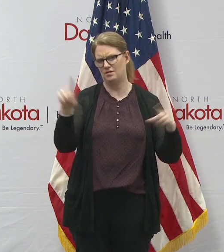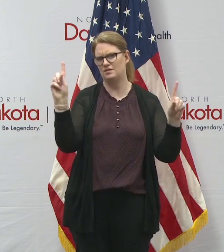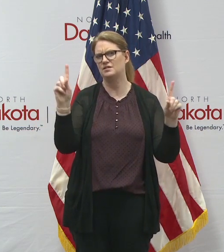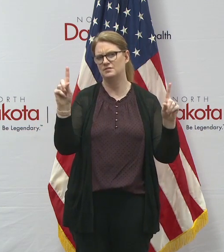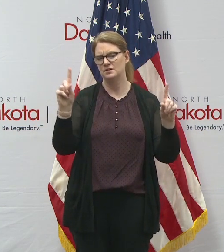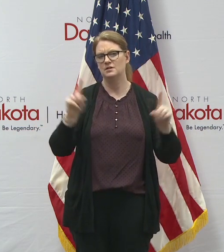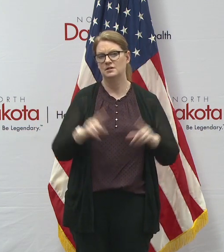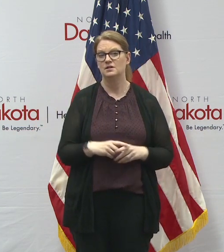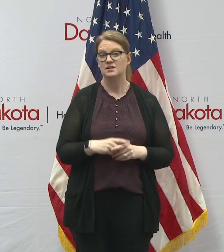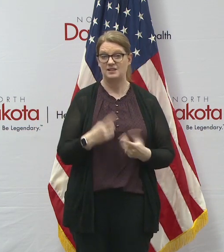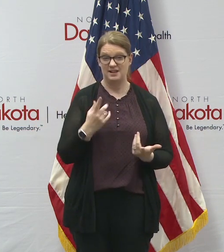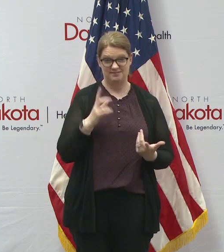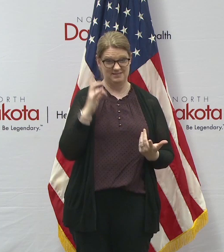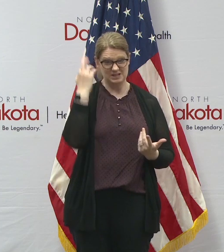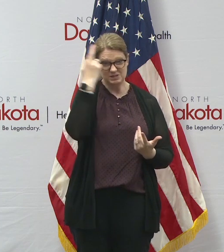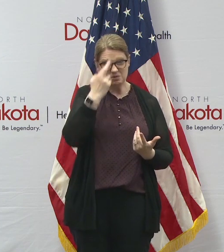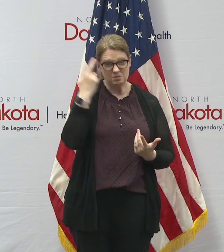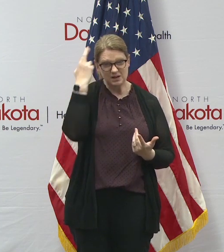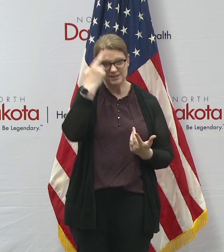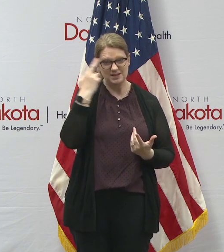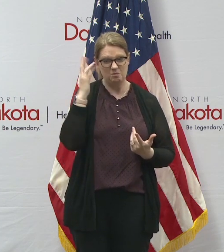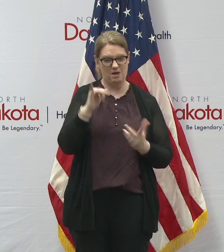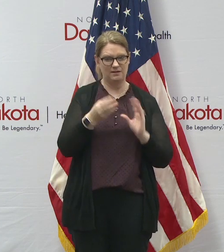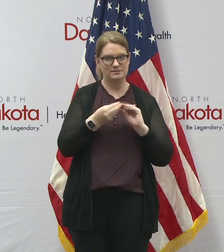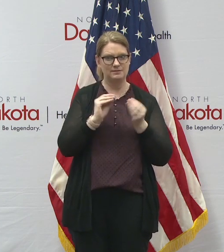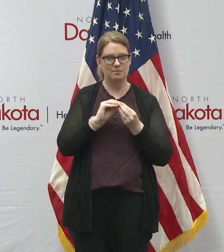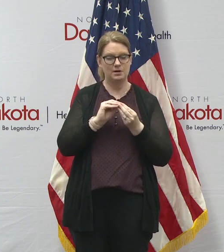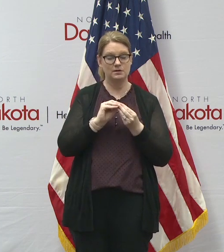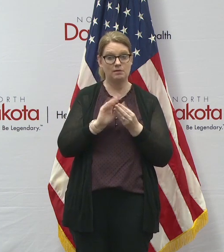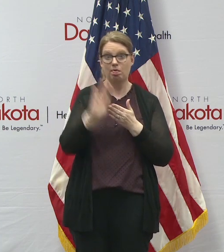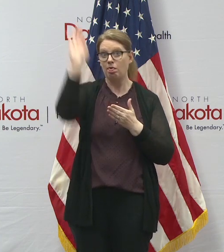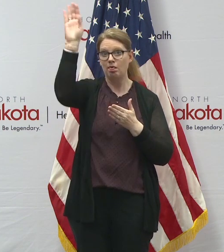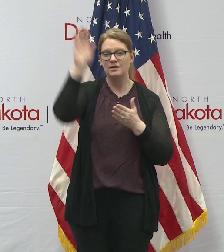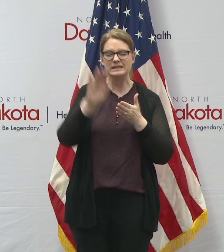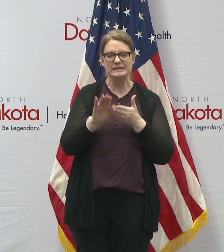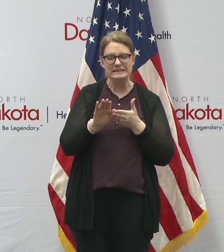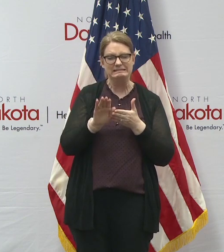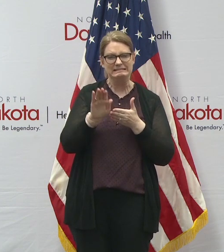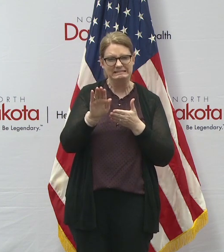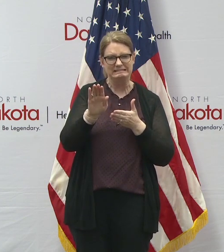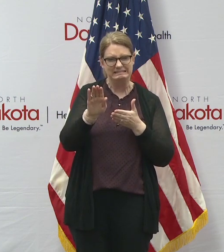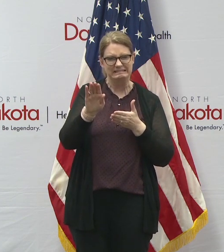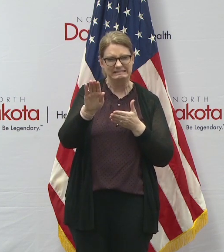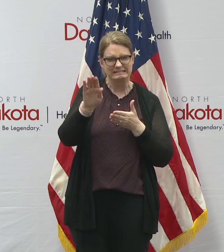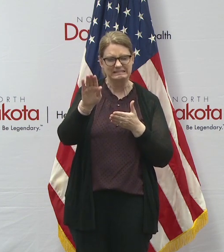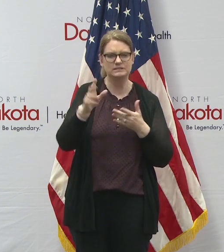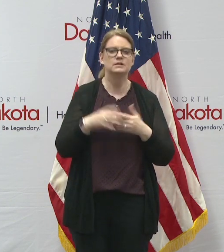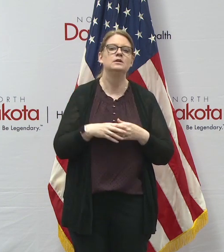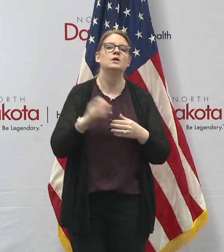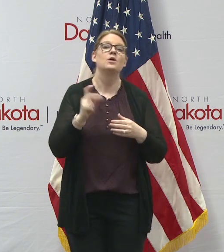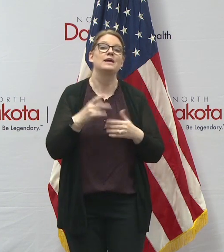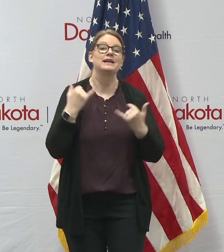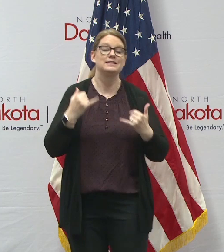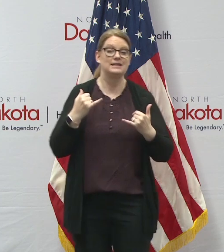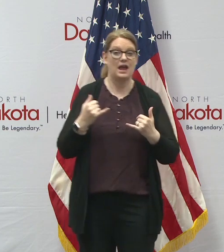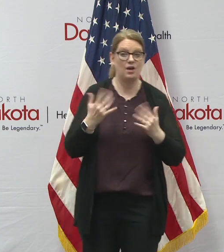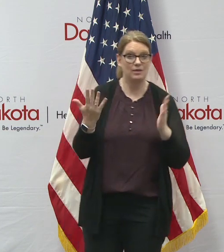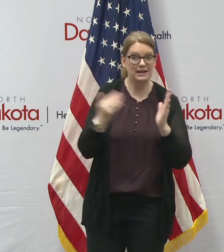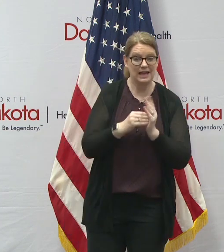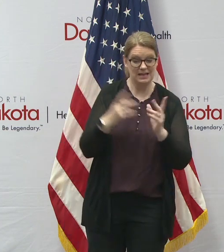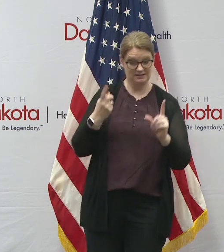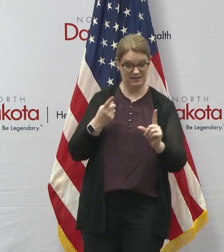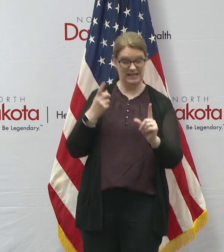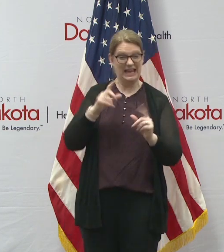we're seeing such good result in our numbers. And let me just start again on strategy. The whole point in